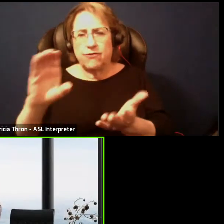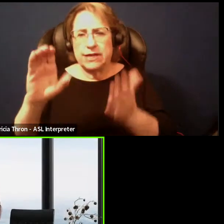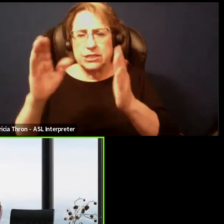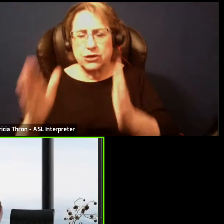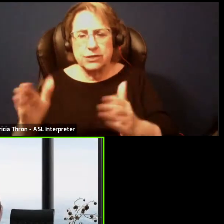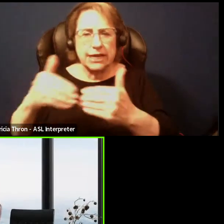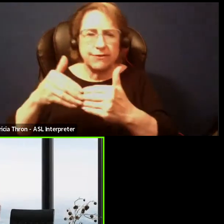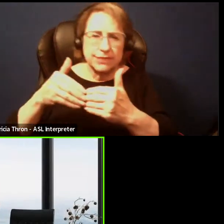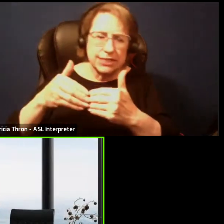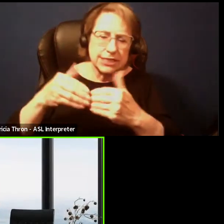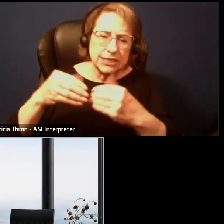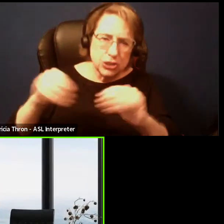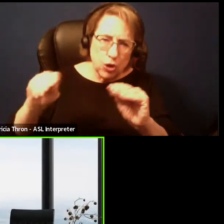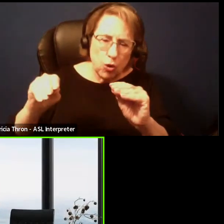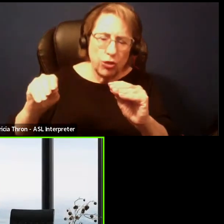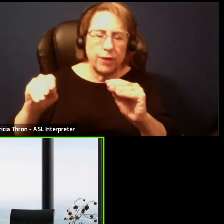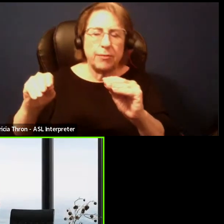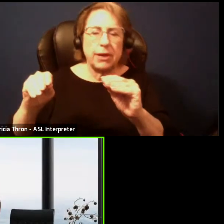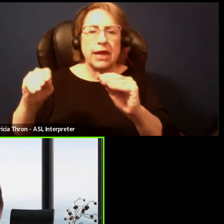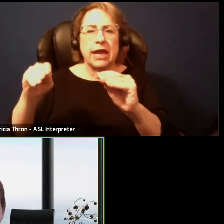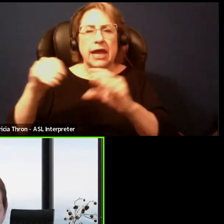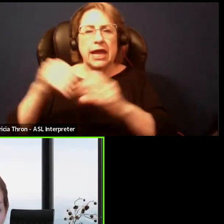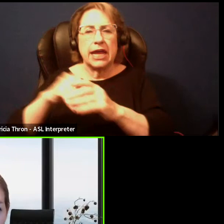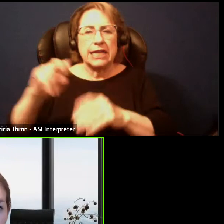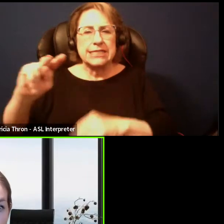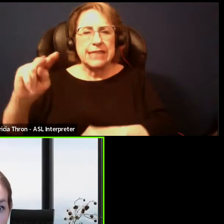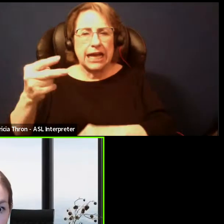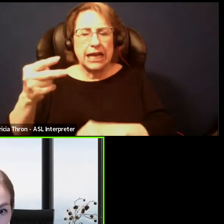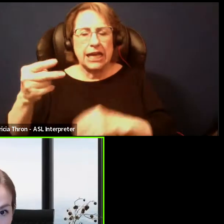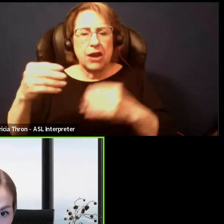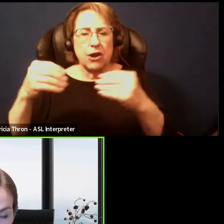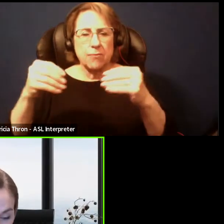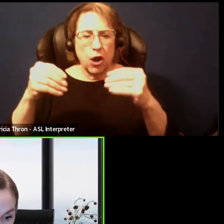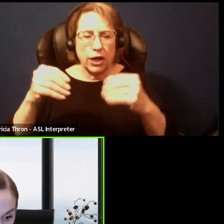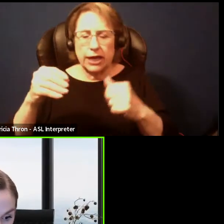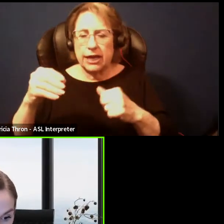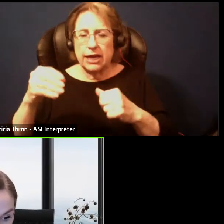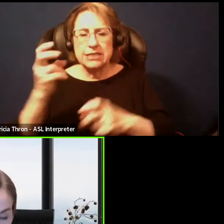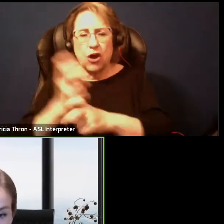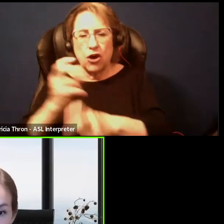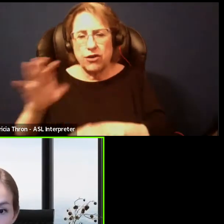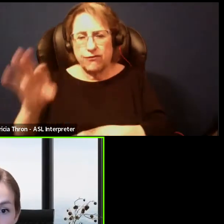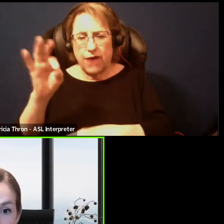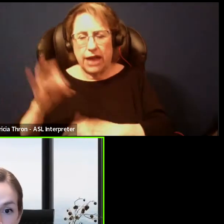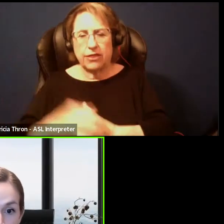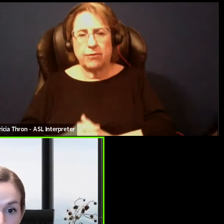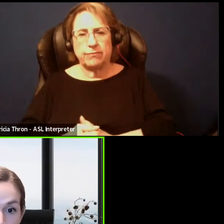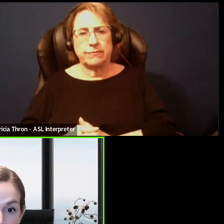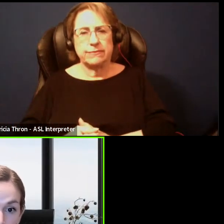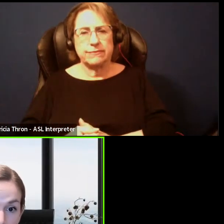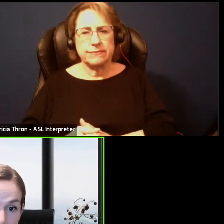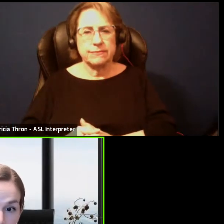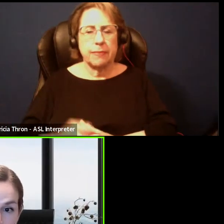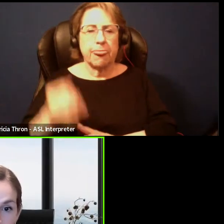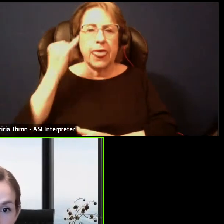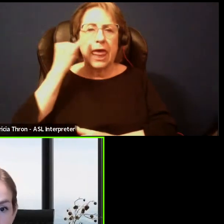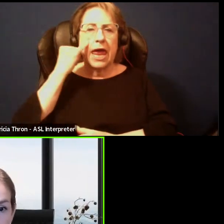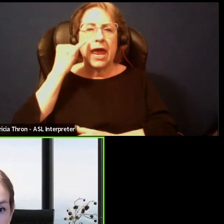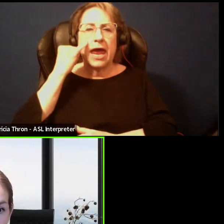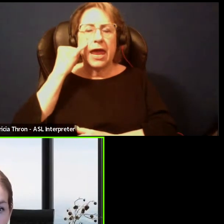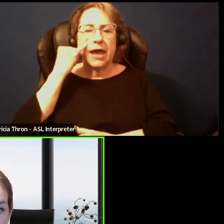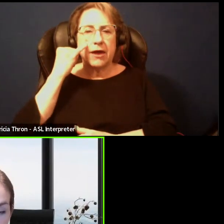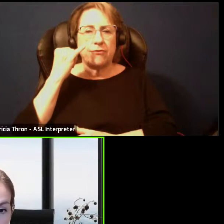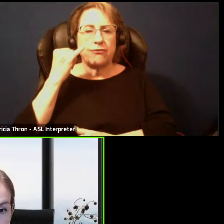secondary market, it's often hard to find some of the smaller bondholders. So if some of the larger bondholders pass,